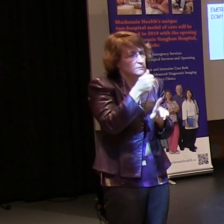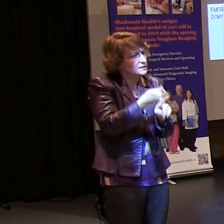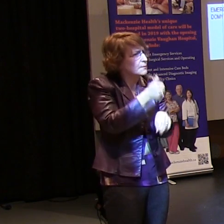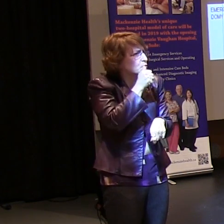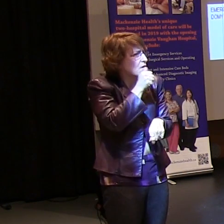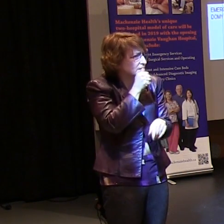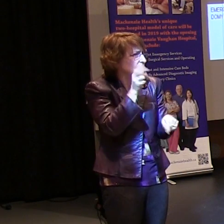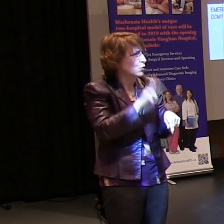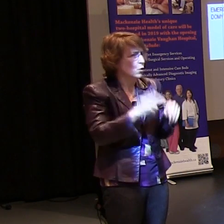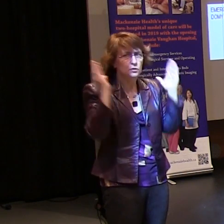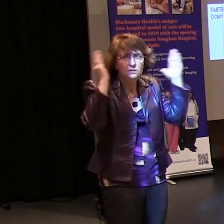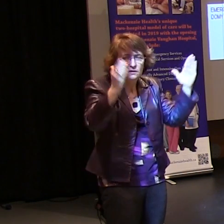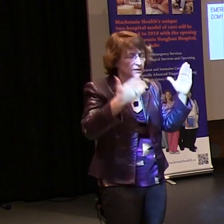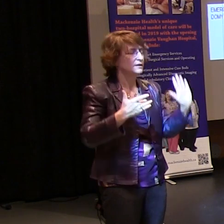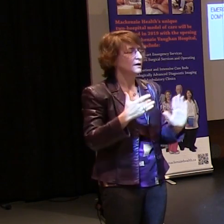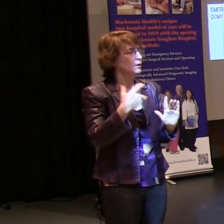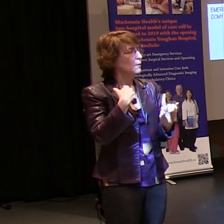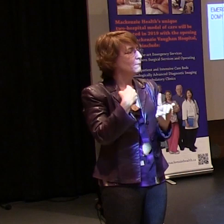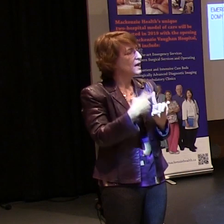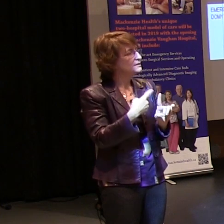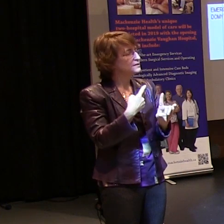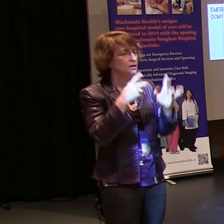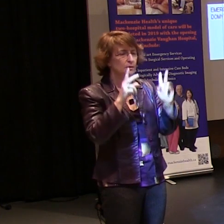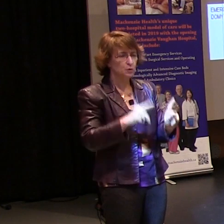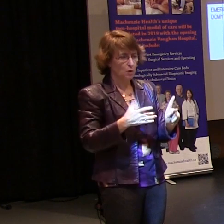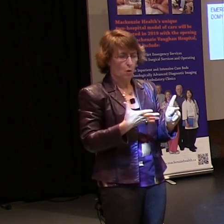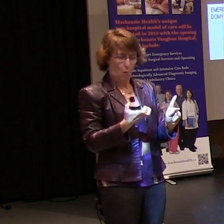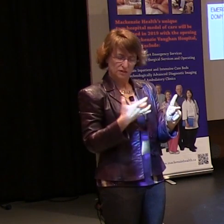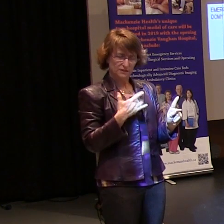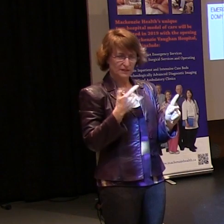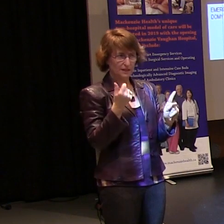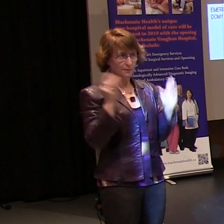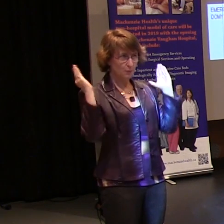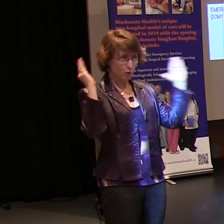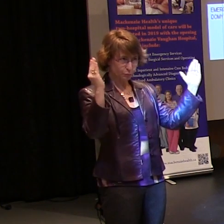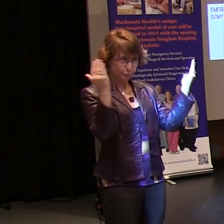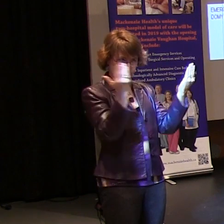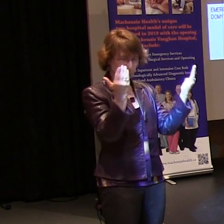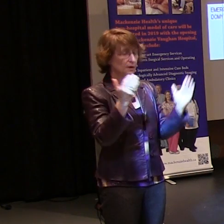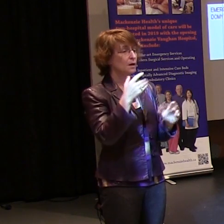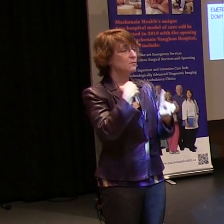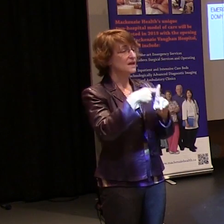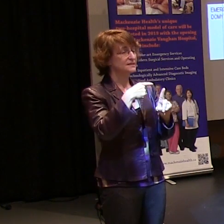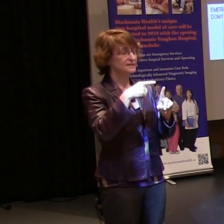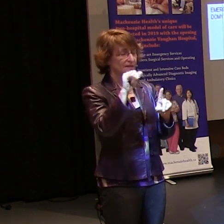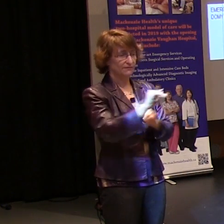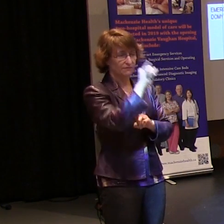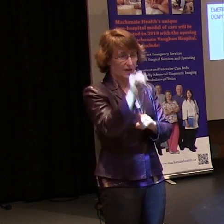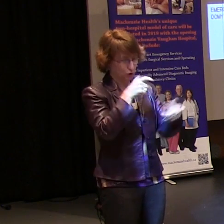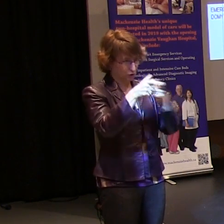privacy, you want to feel more enclosed, infection control. That's an example.